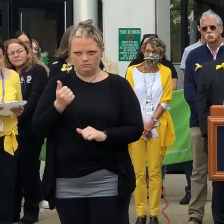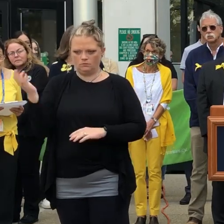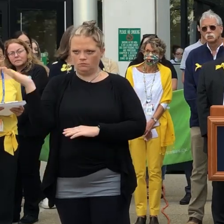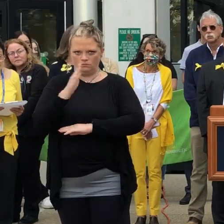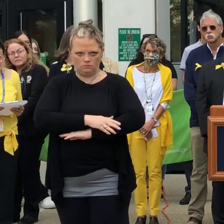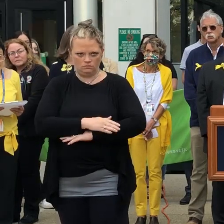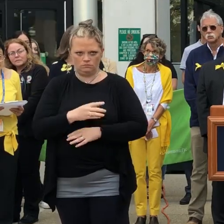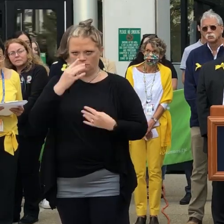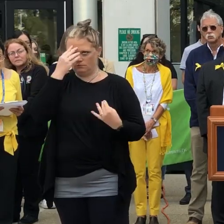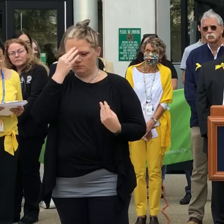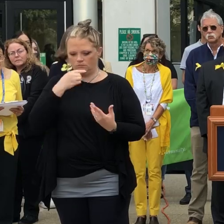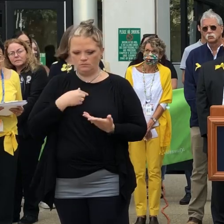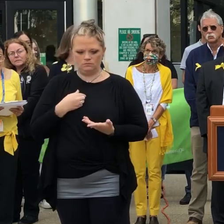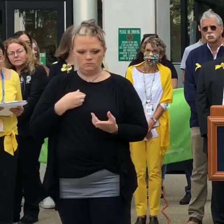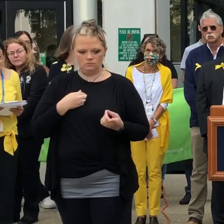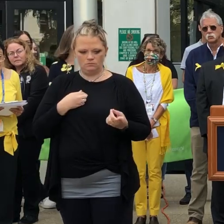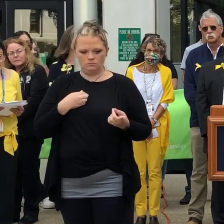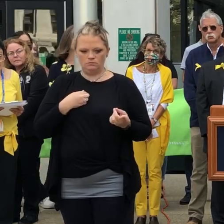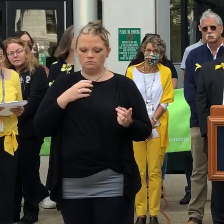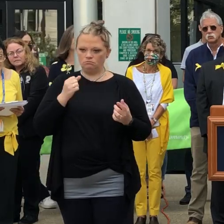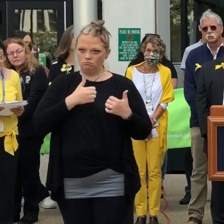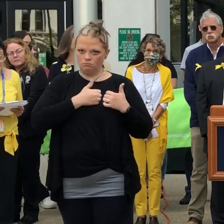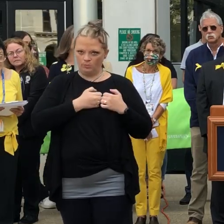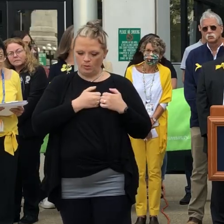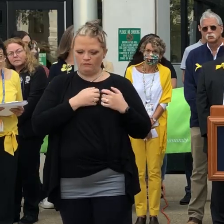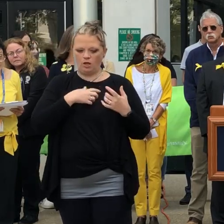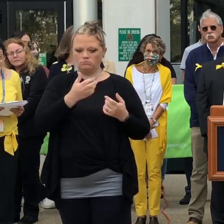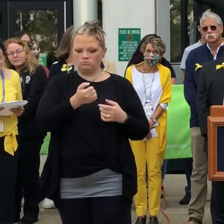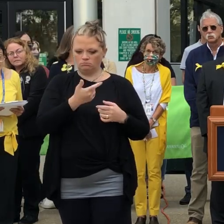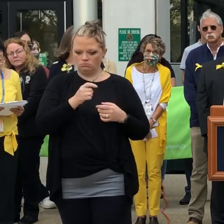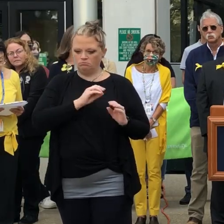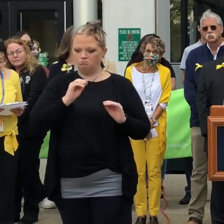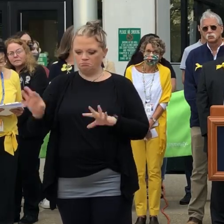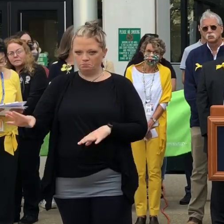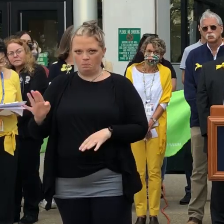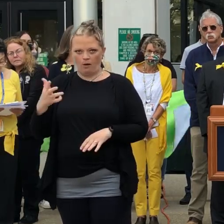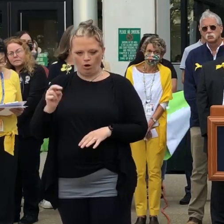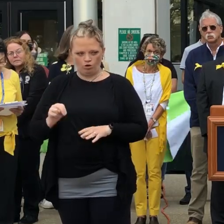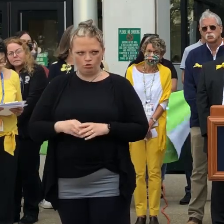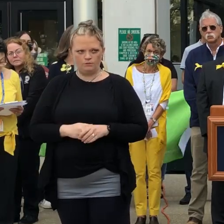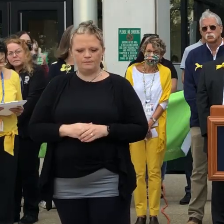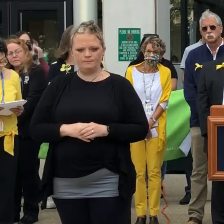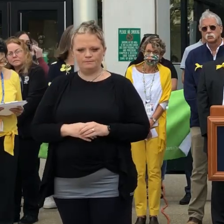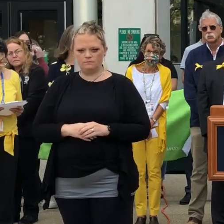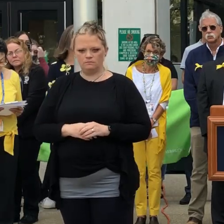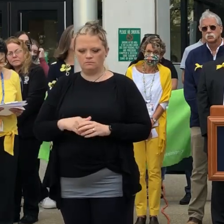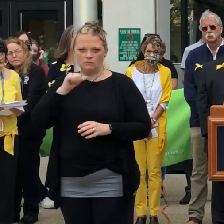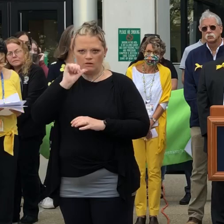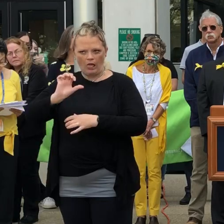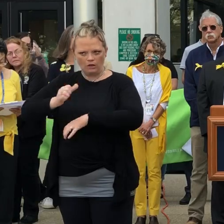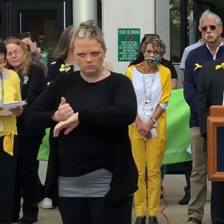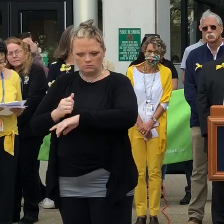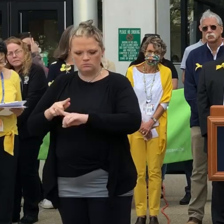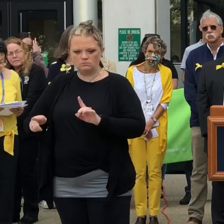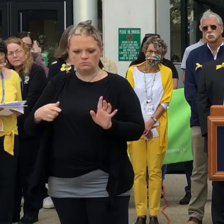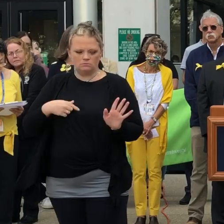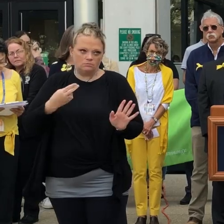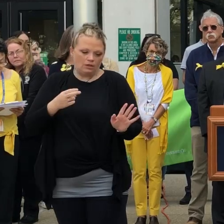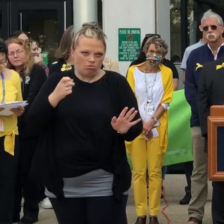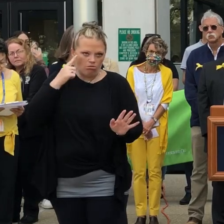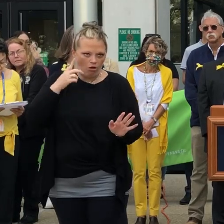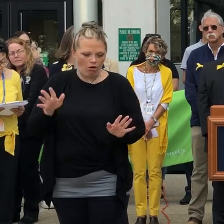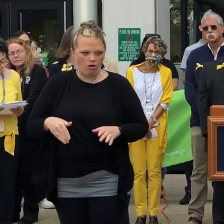long. And he took his guns and he put them in the barn, and they weren't secure, but he thought that they were.